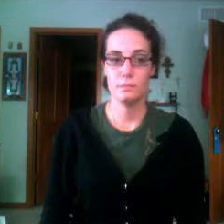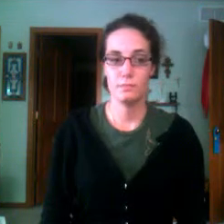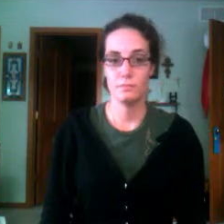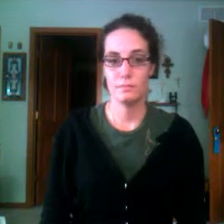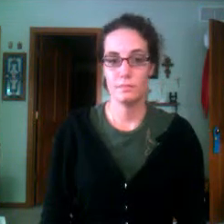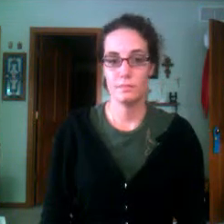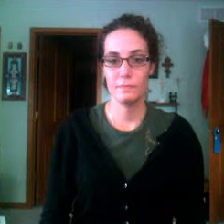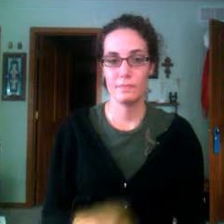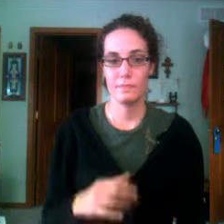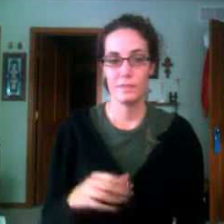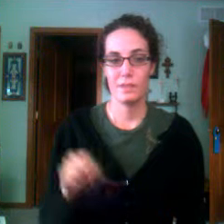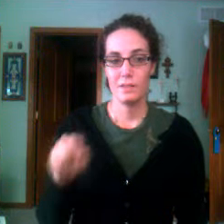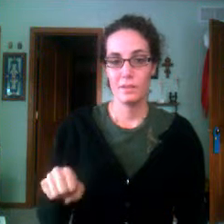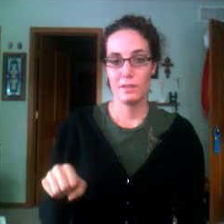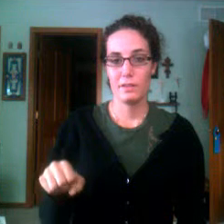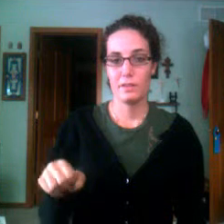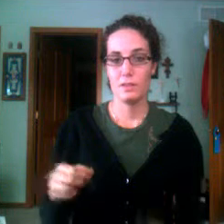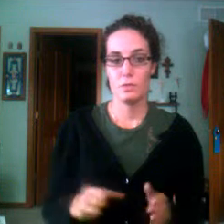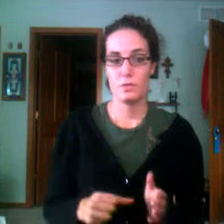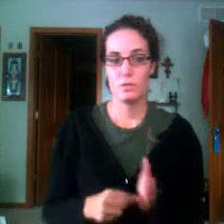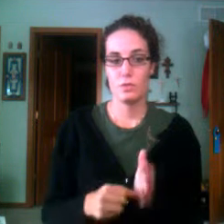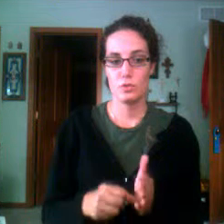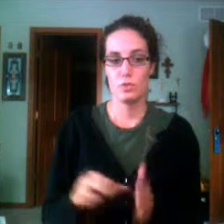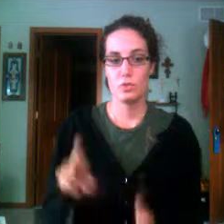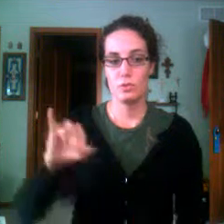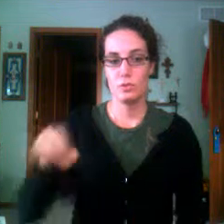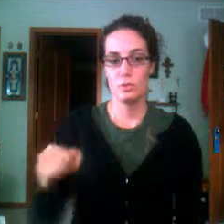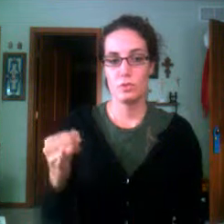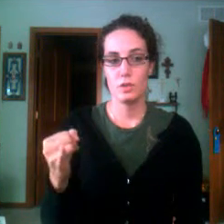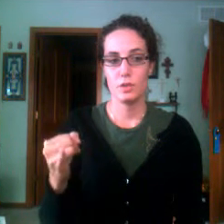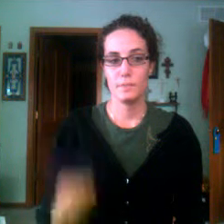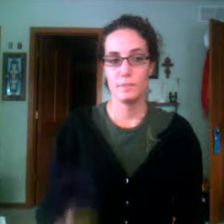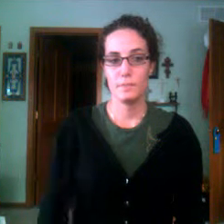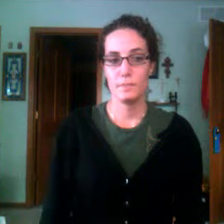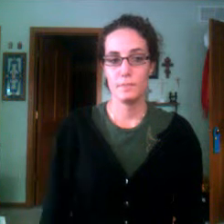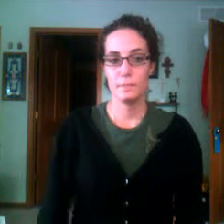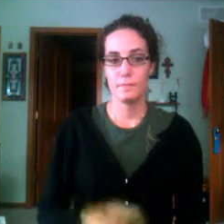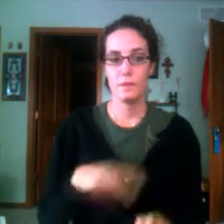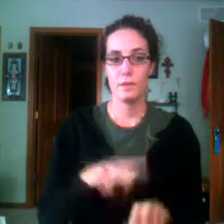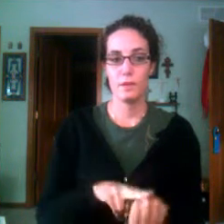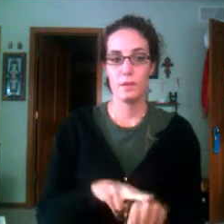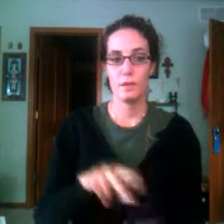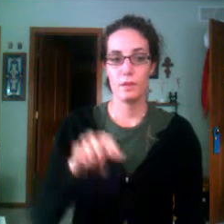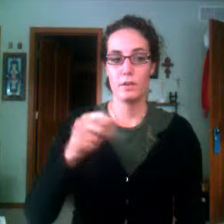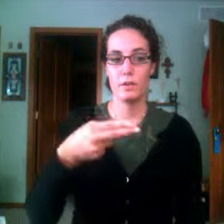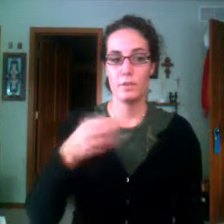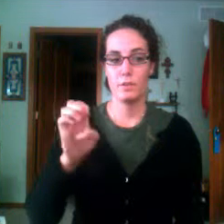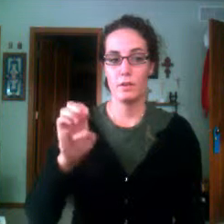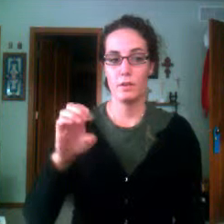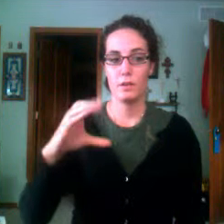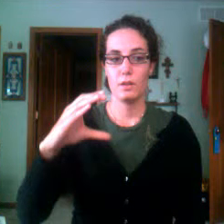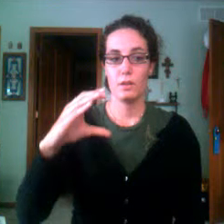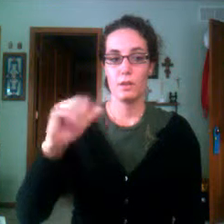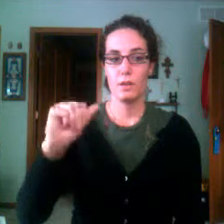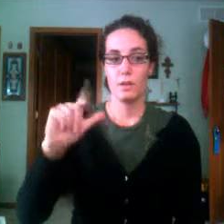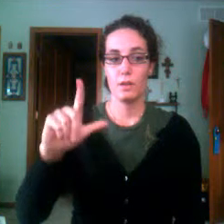it can be represented by the letter J. On the calculator, for irrational numbers, what we need to